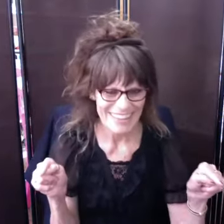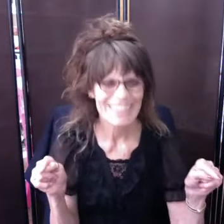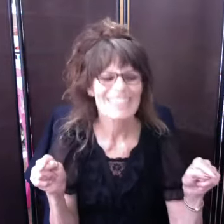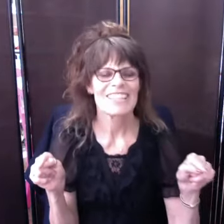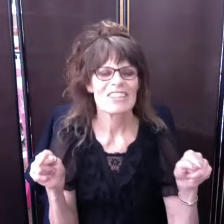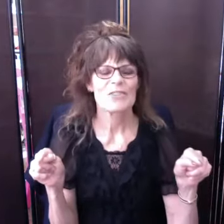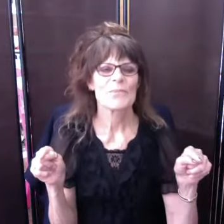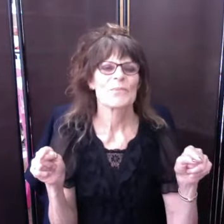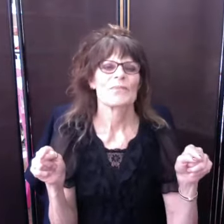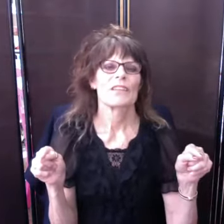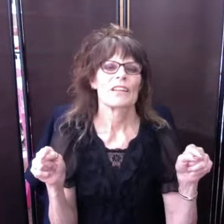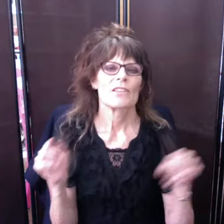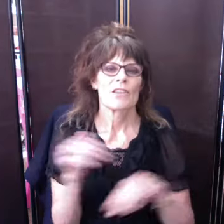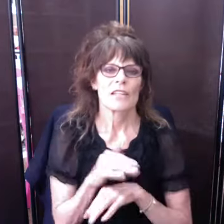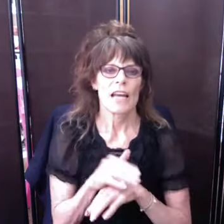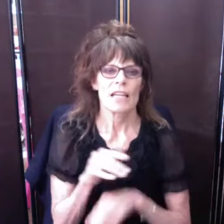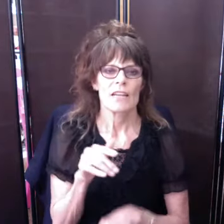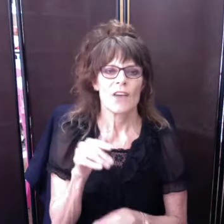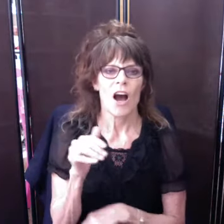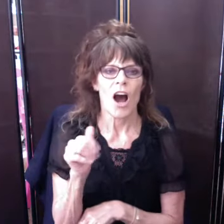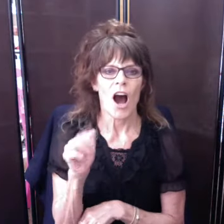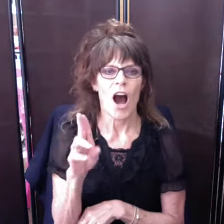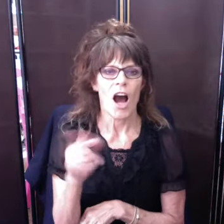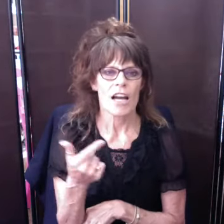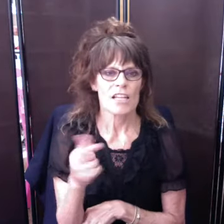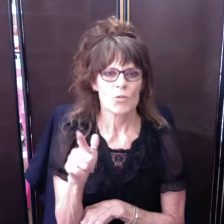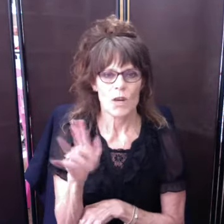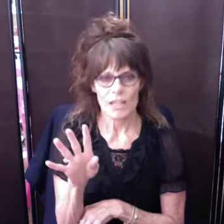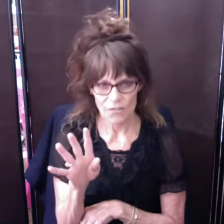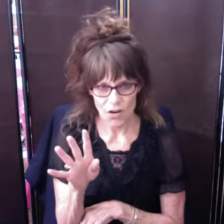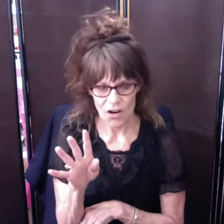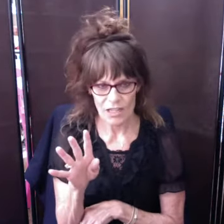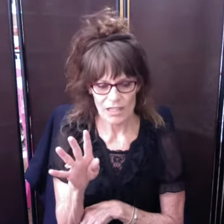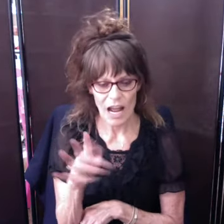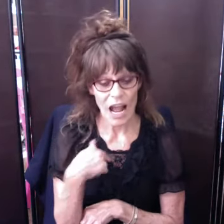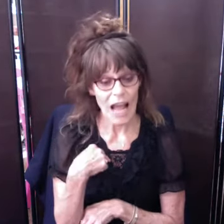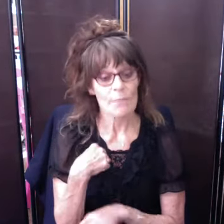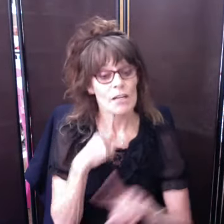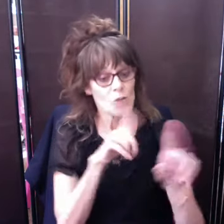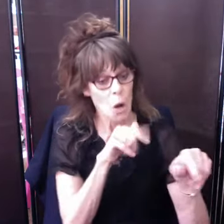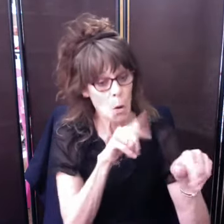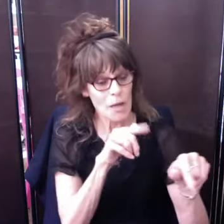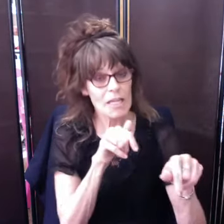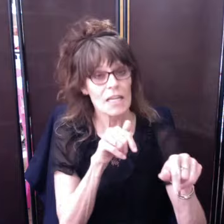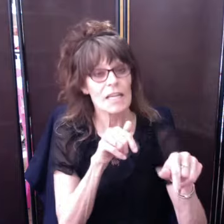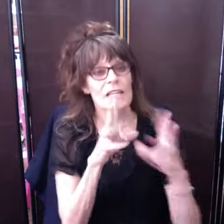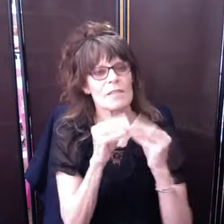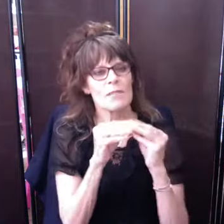And so on the night of the 24th of August, I had been exposed enough to surrender to powers greater than